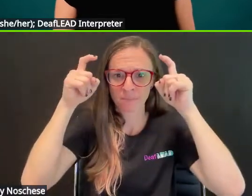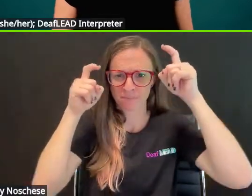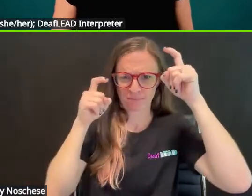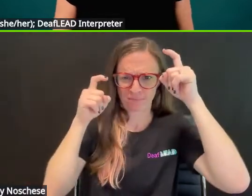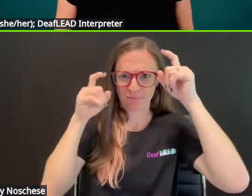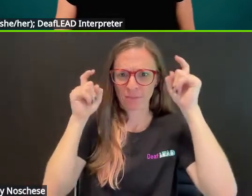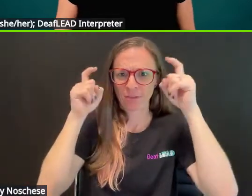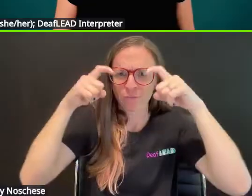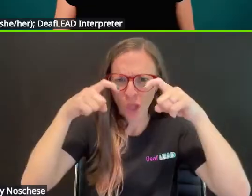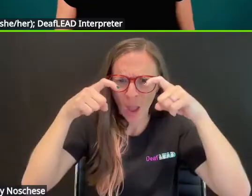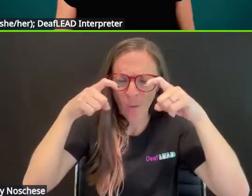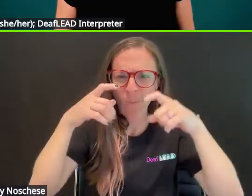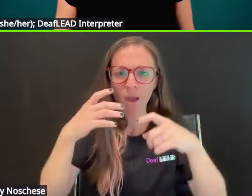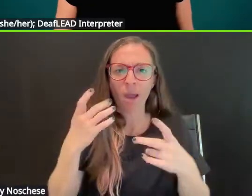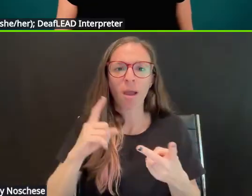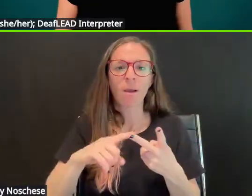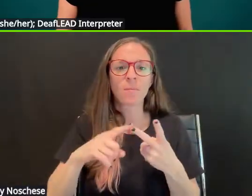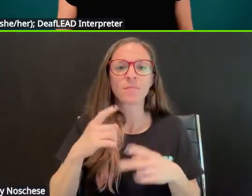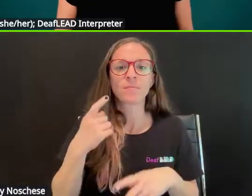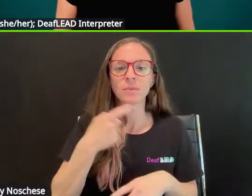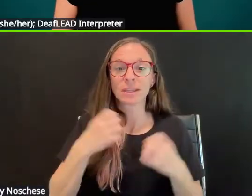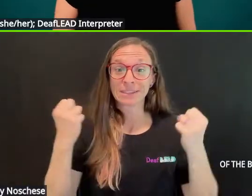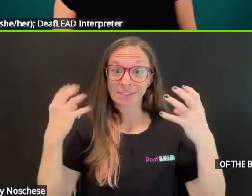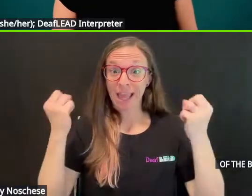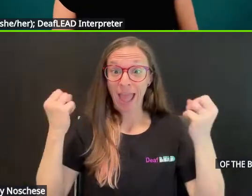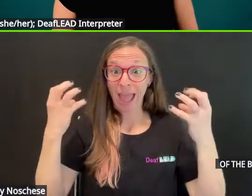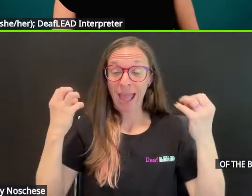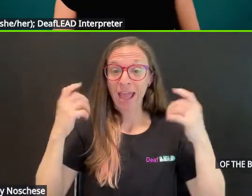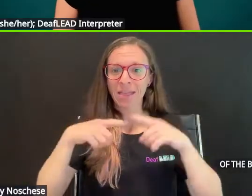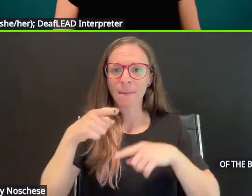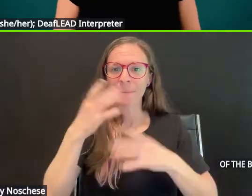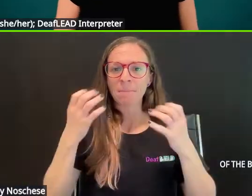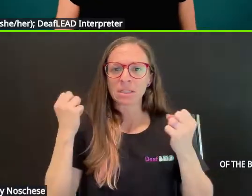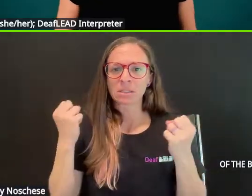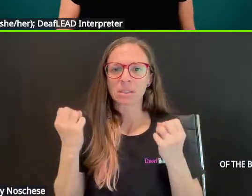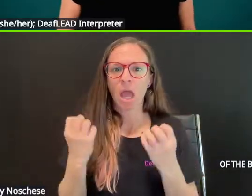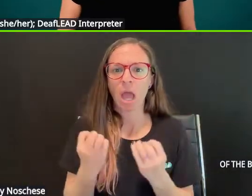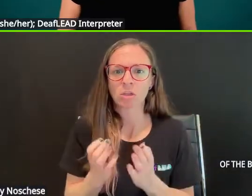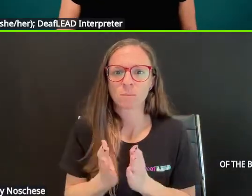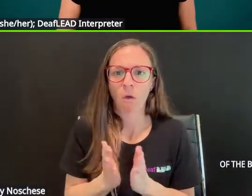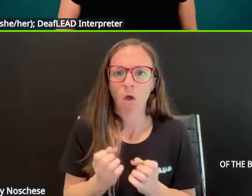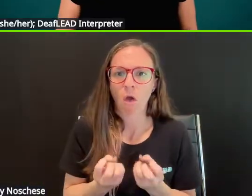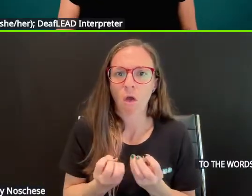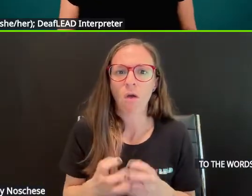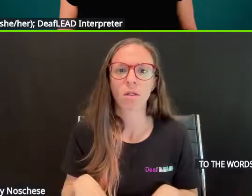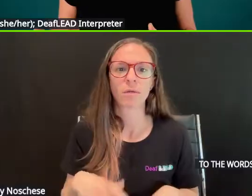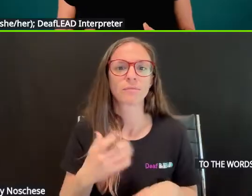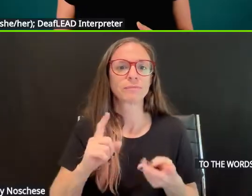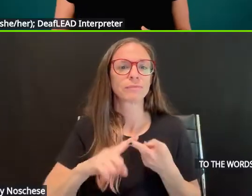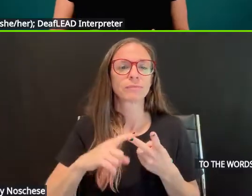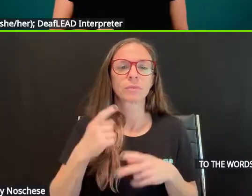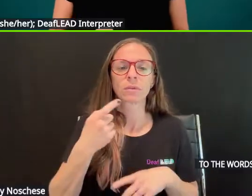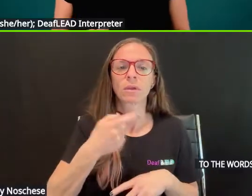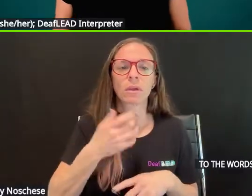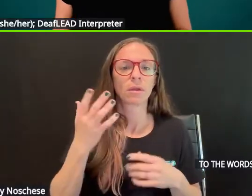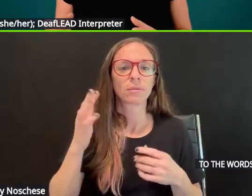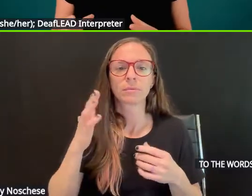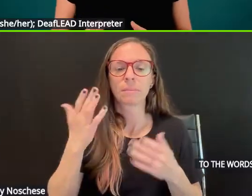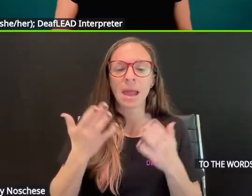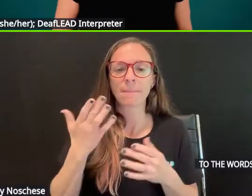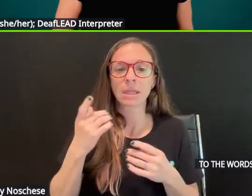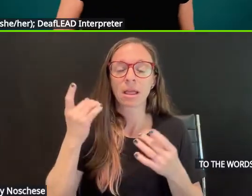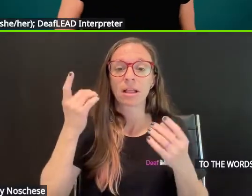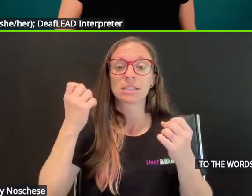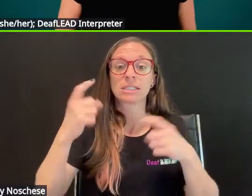be able to watch their facial expression, their eyebrows are saying a lot, or the actual signs that they're using. If they're in crisis, they might